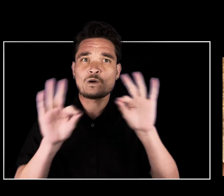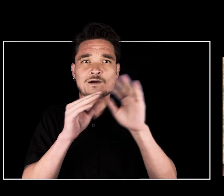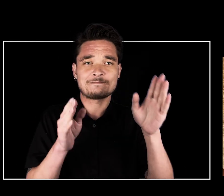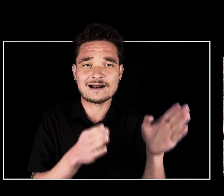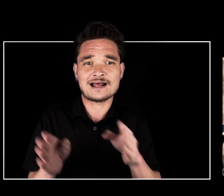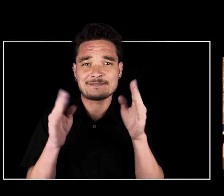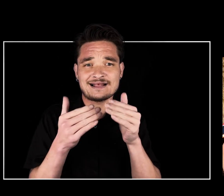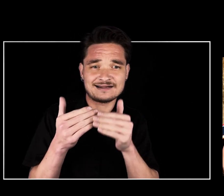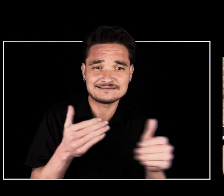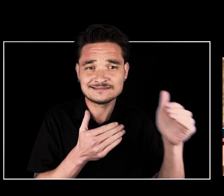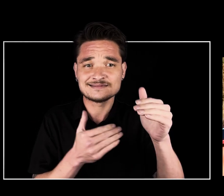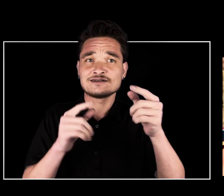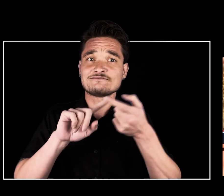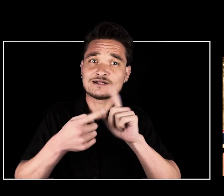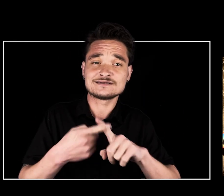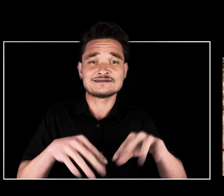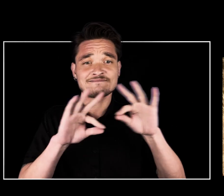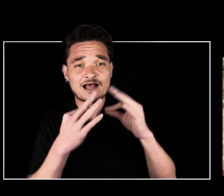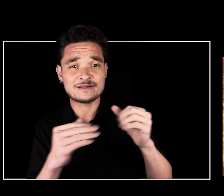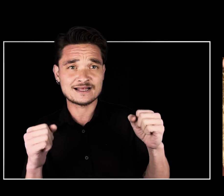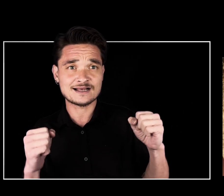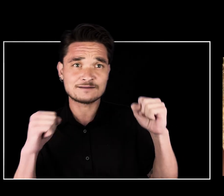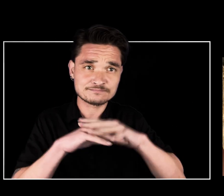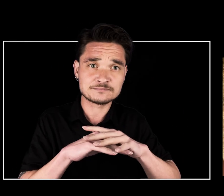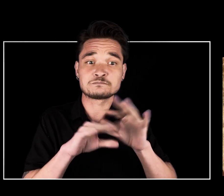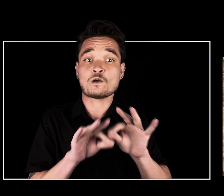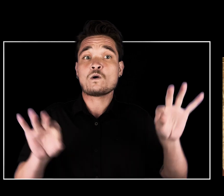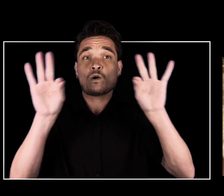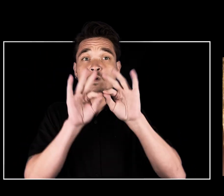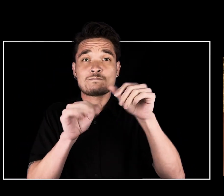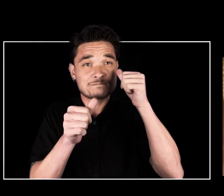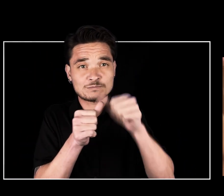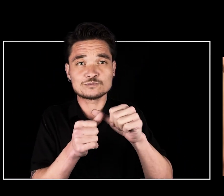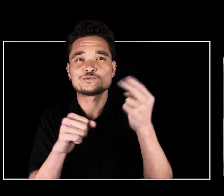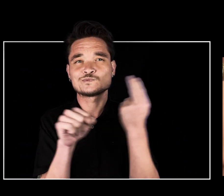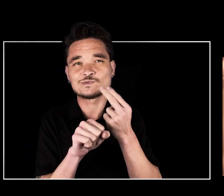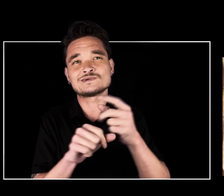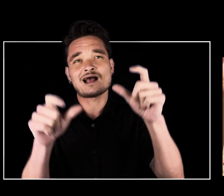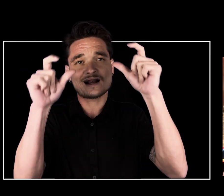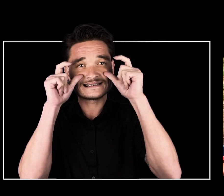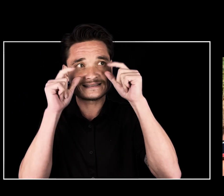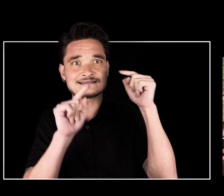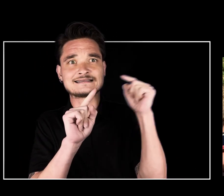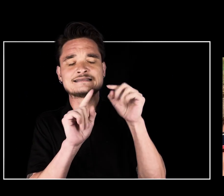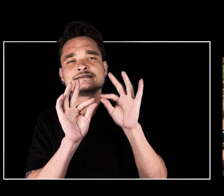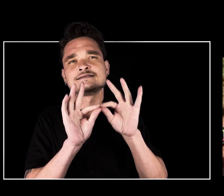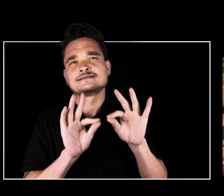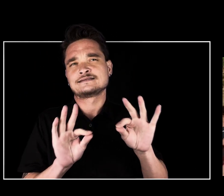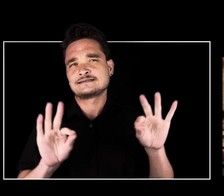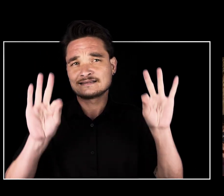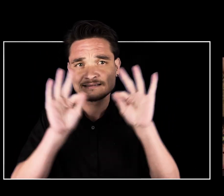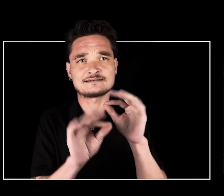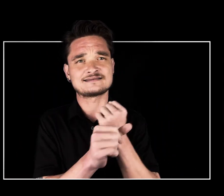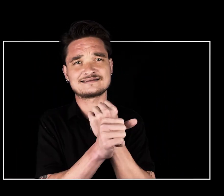Plan ahead to watch the eclipse with friends and family, and remember to wear eclipse glasses. Plan ahead to